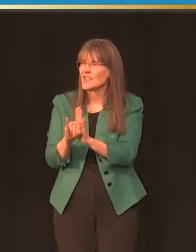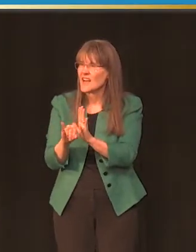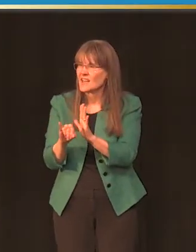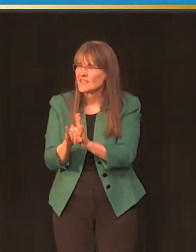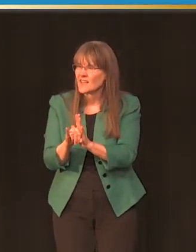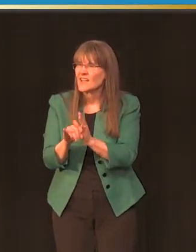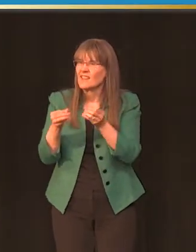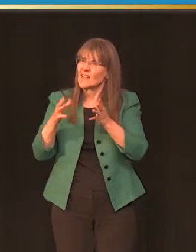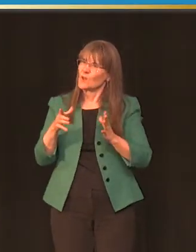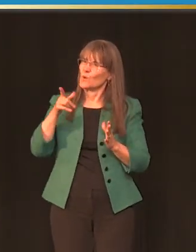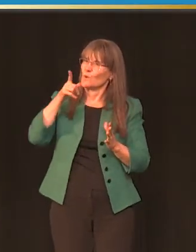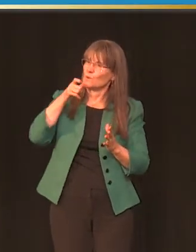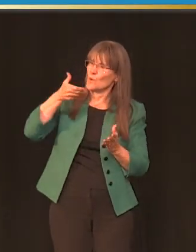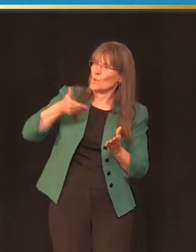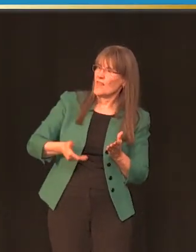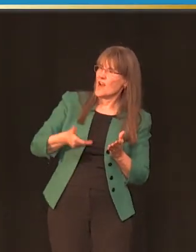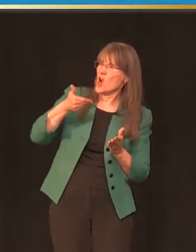themselves. They would lose their identity.